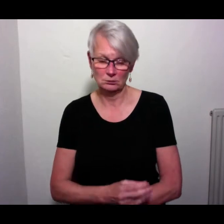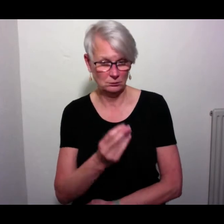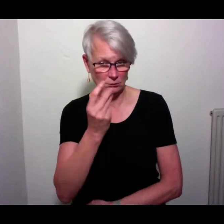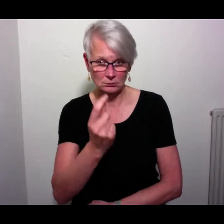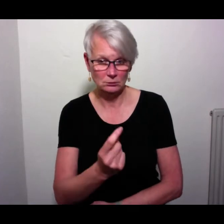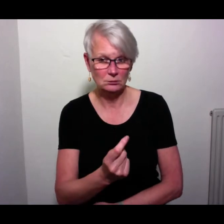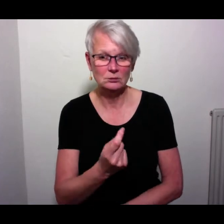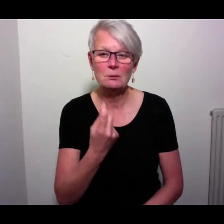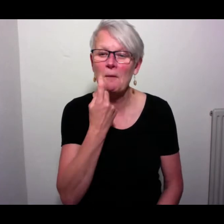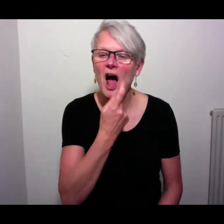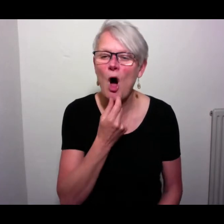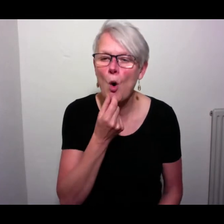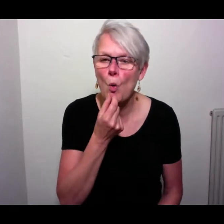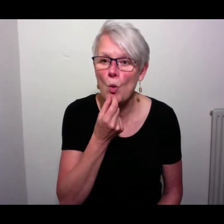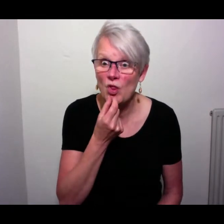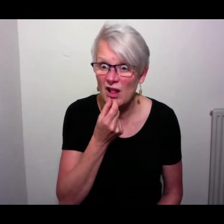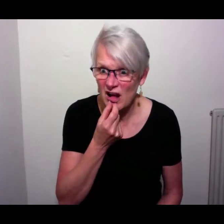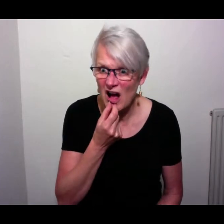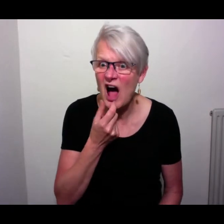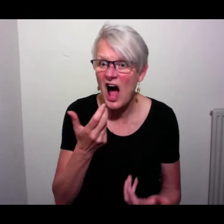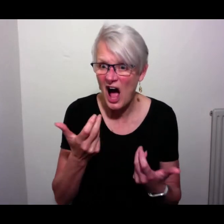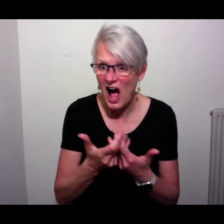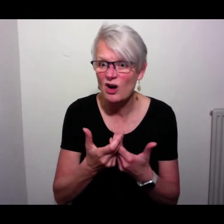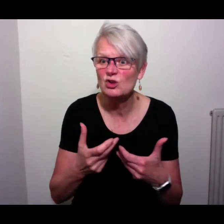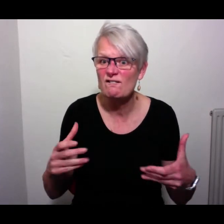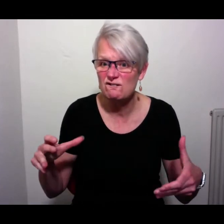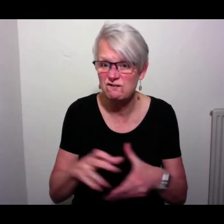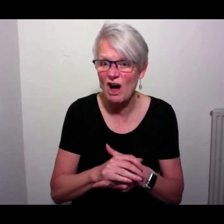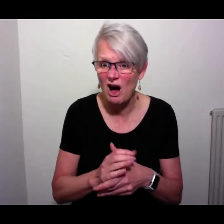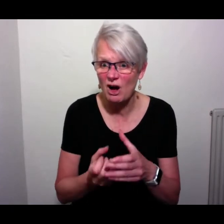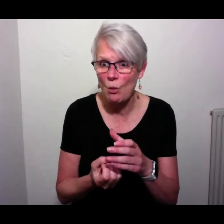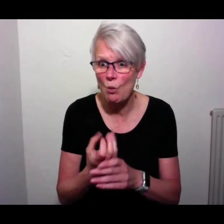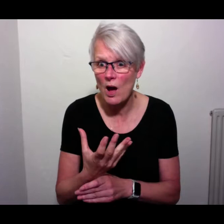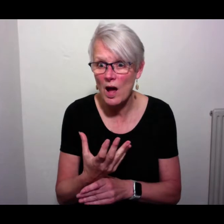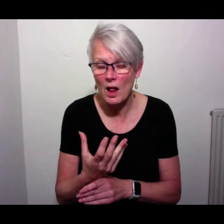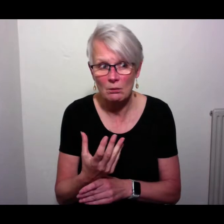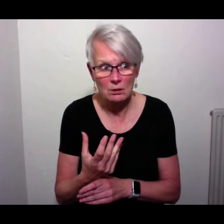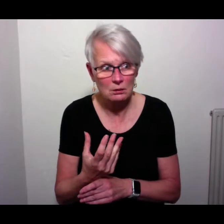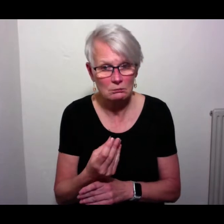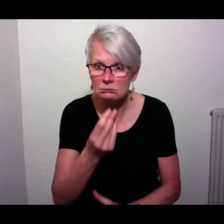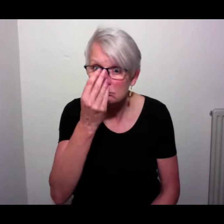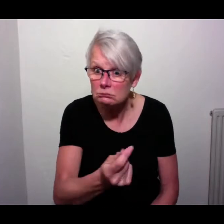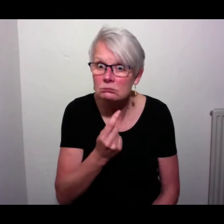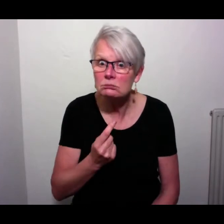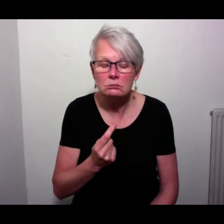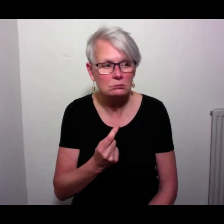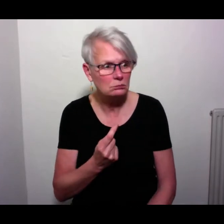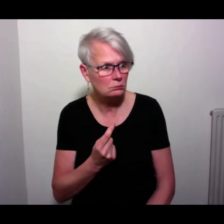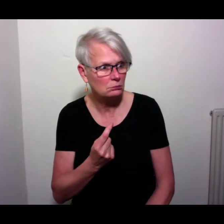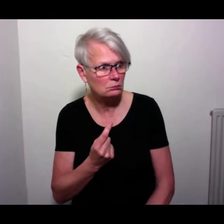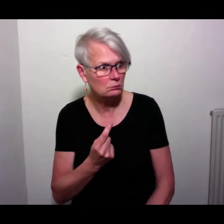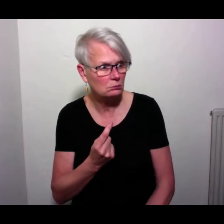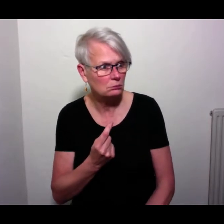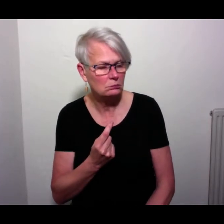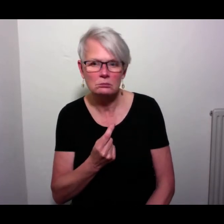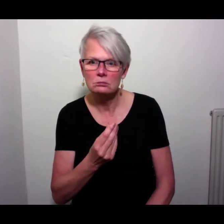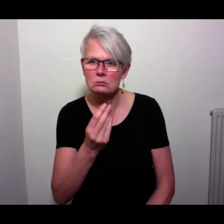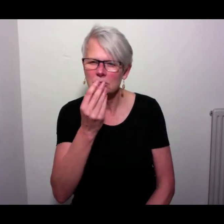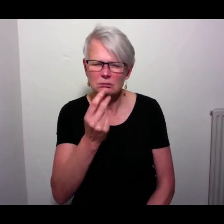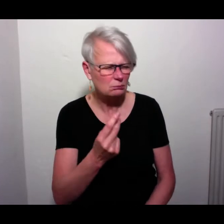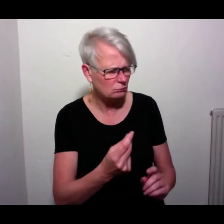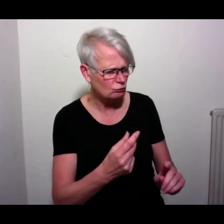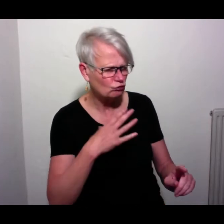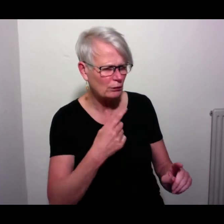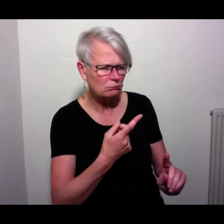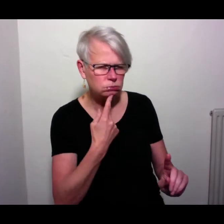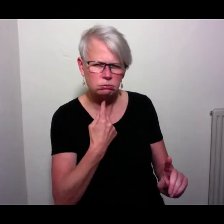split second he mouths to me, "How do you fuck a whale?" A split second, and he was ready. He